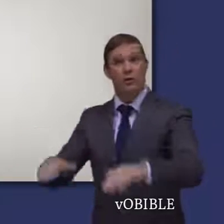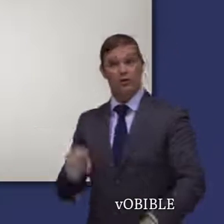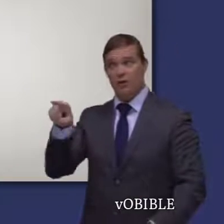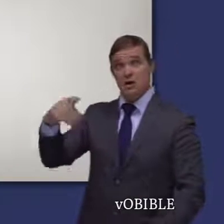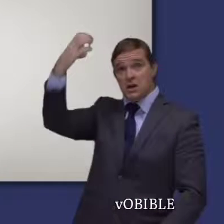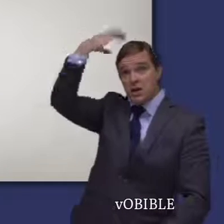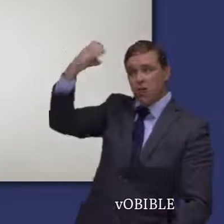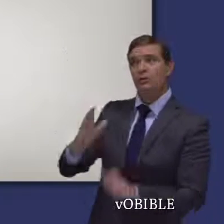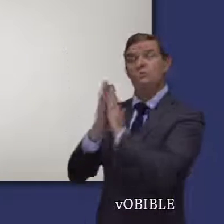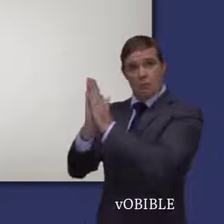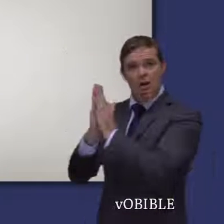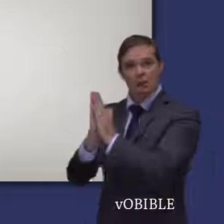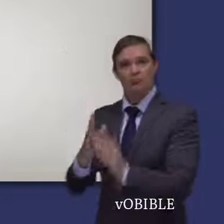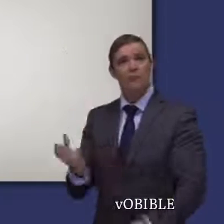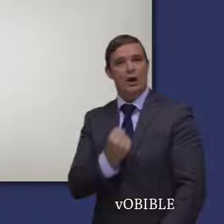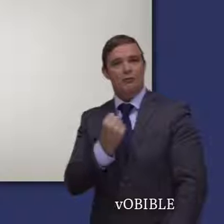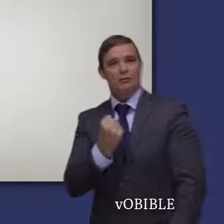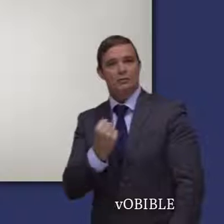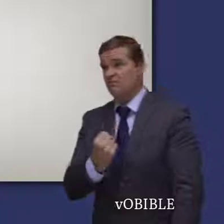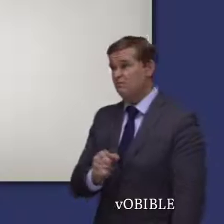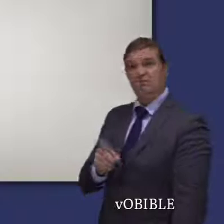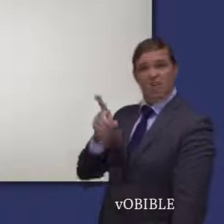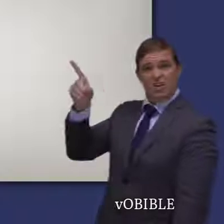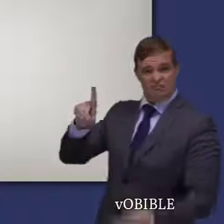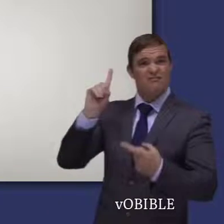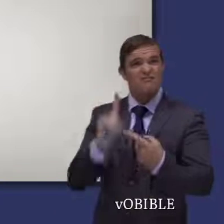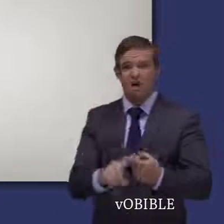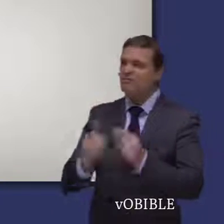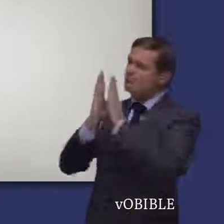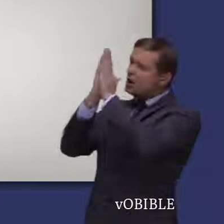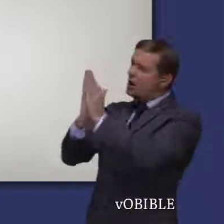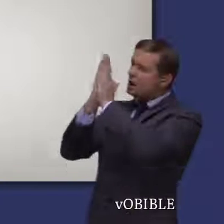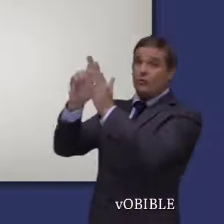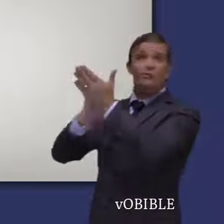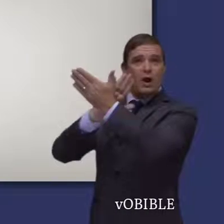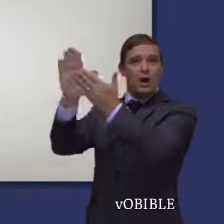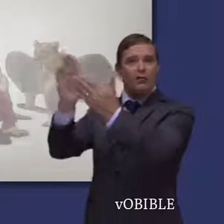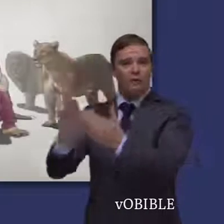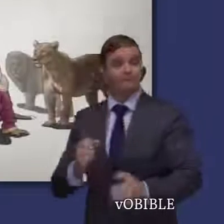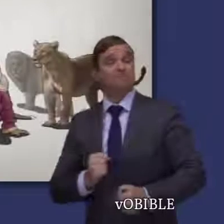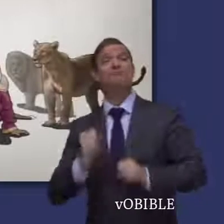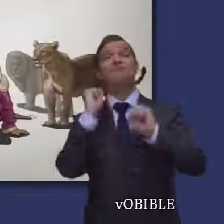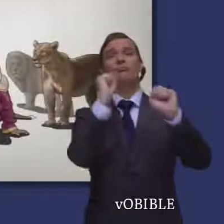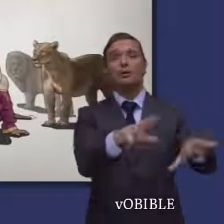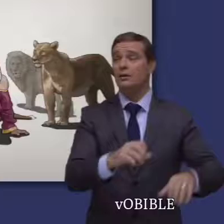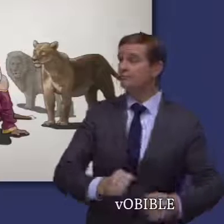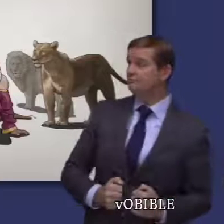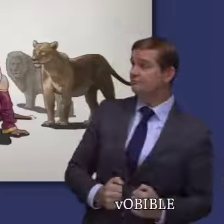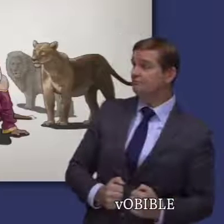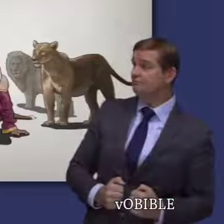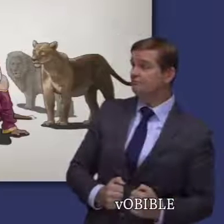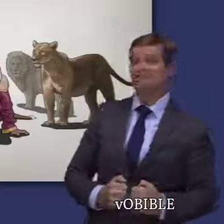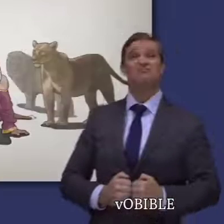to anyone but Darius, Daniel perseveres in prayer to Jehovah, and as a result, is thrown into